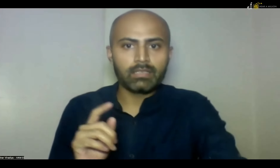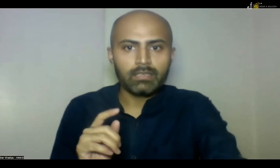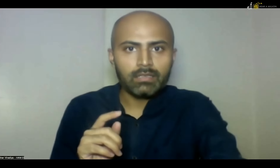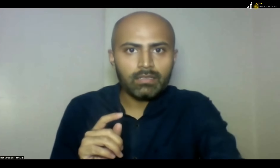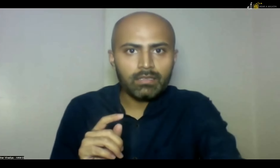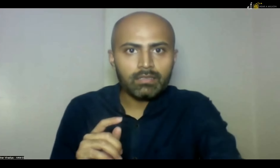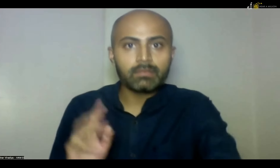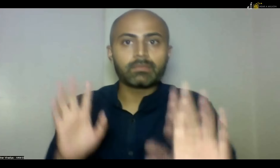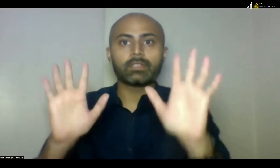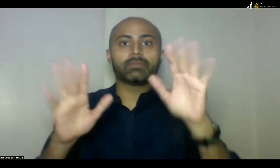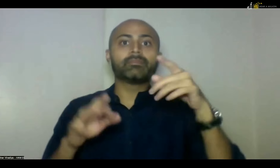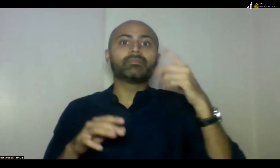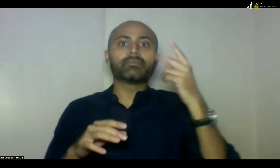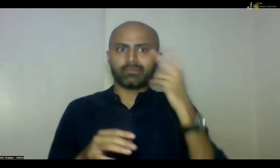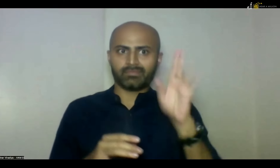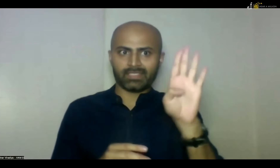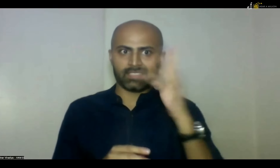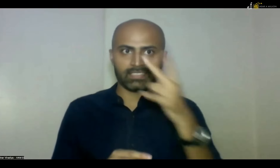Okay, so